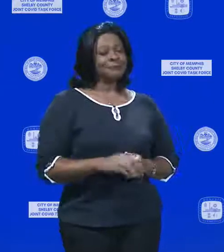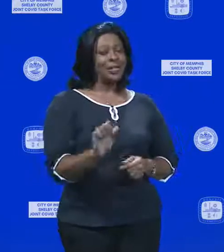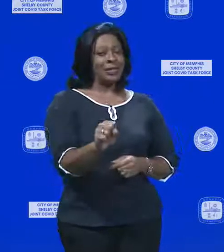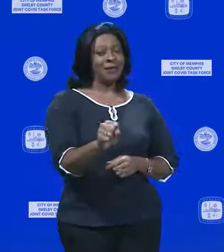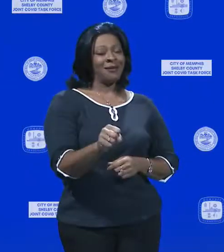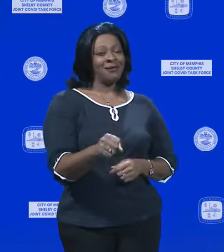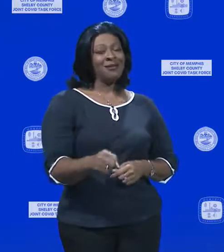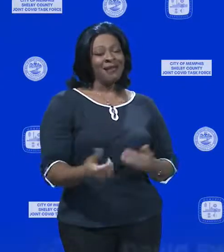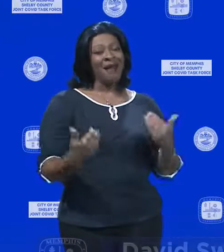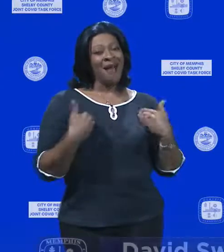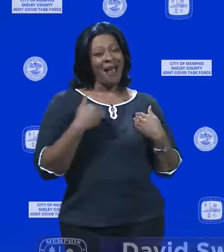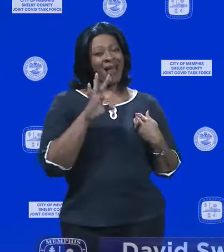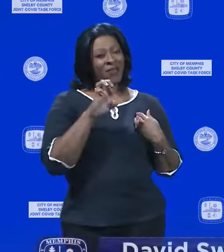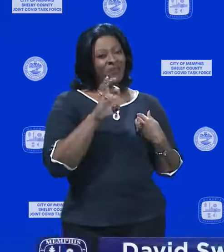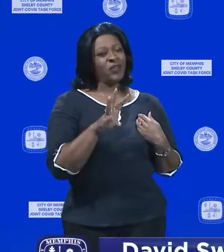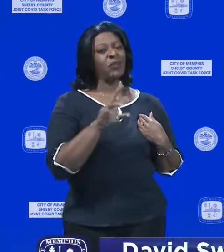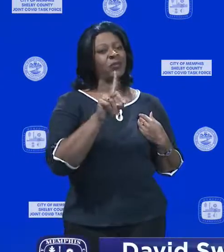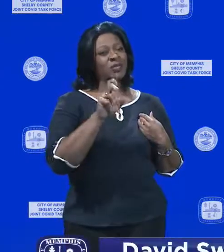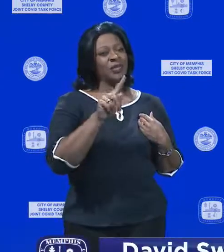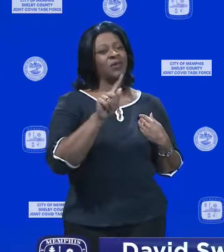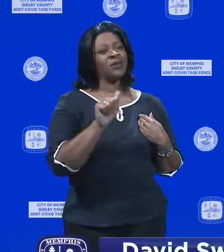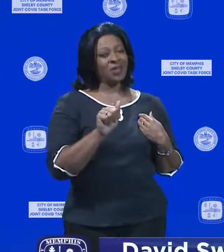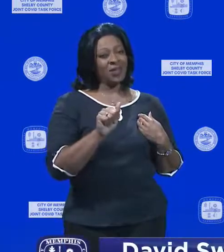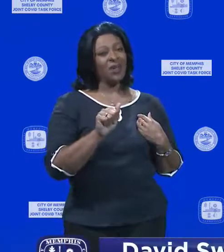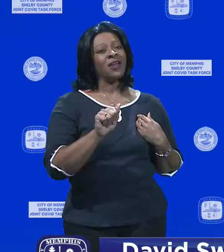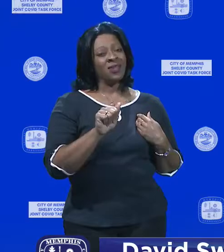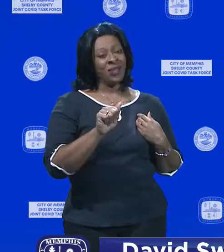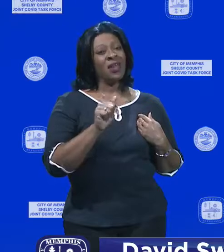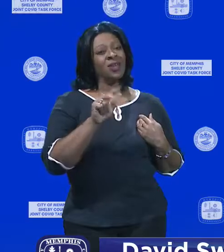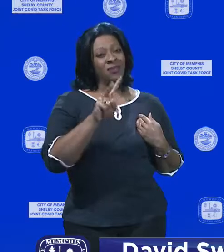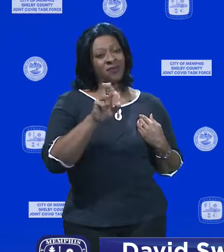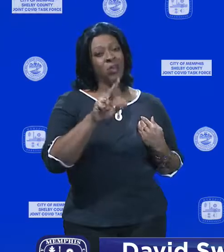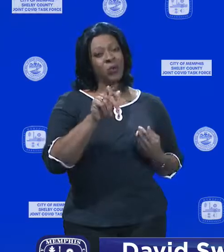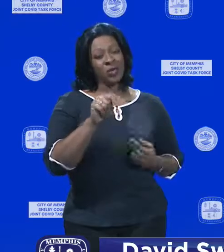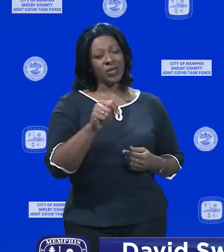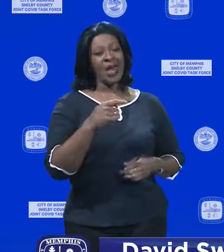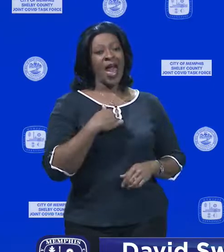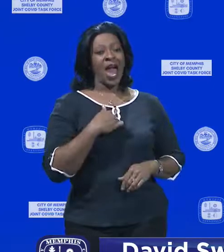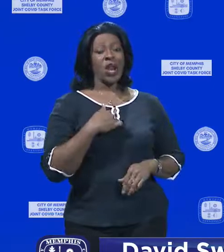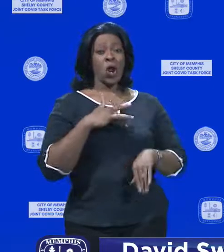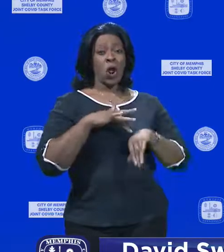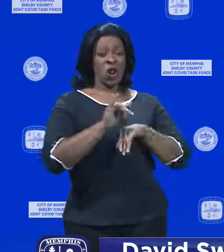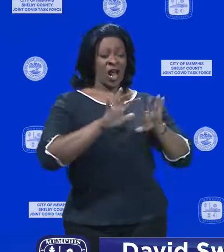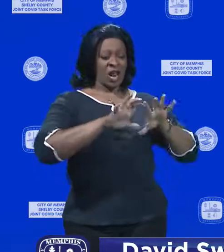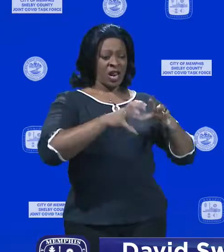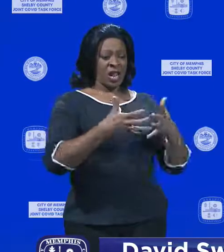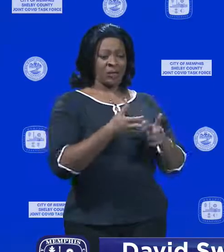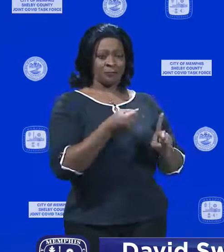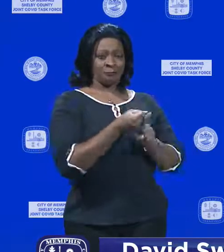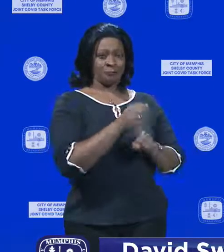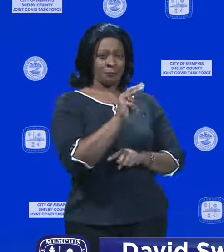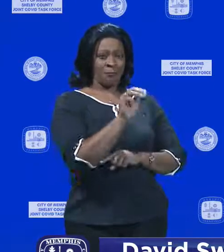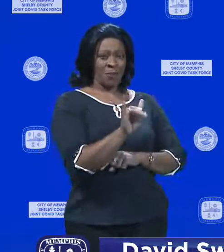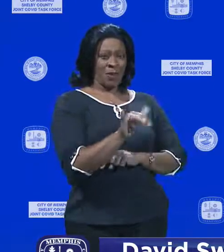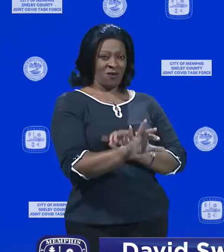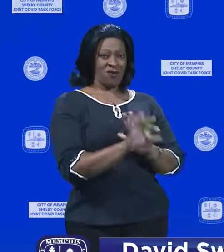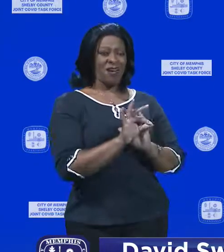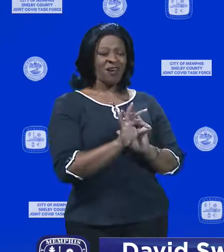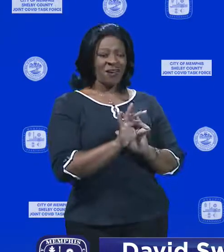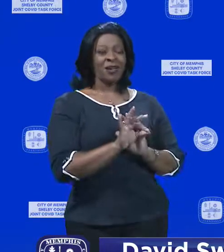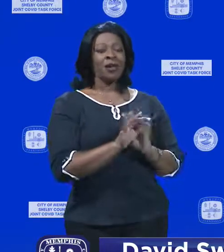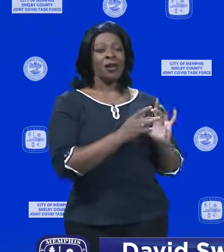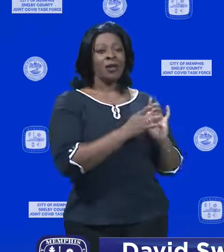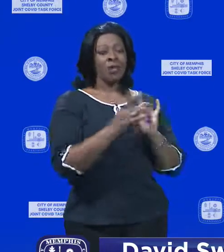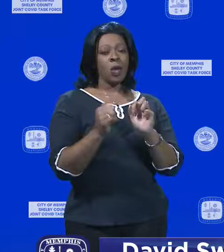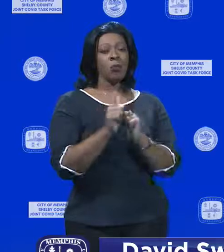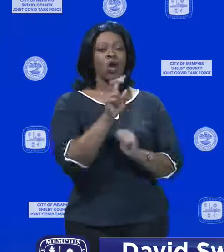had a few Delta variant cases. We had an early cluster in May that was associated